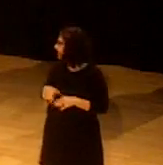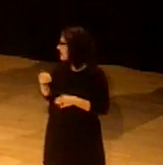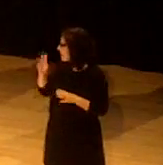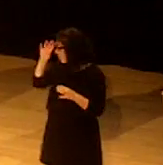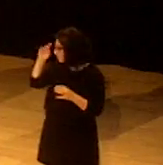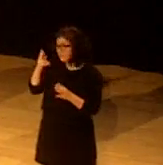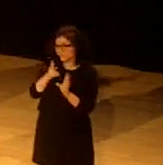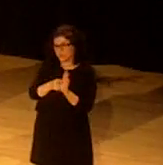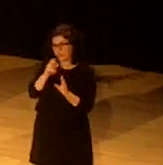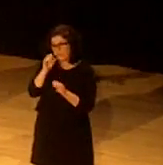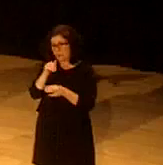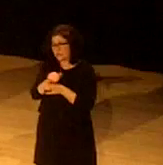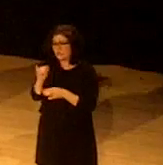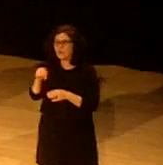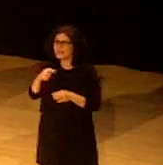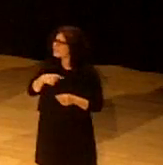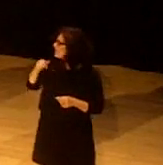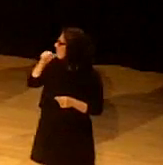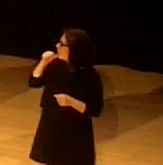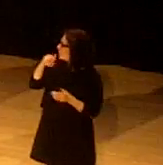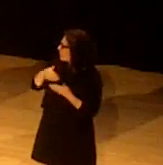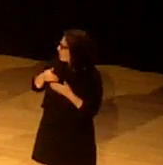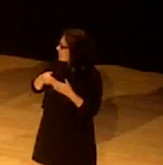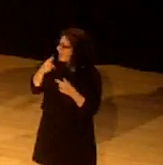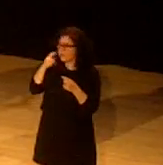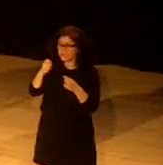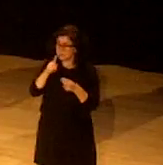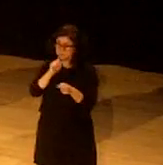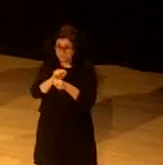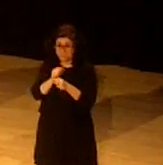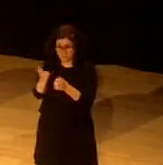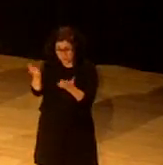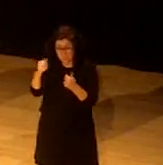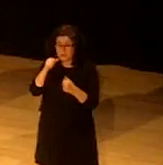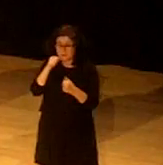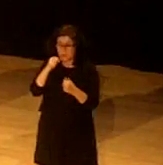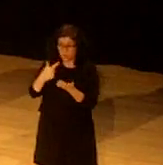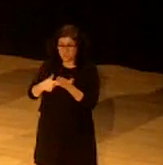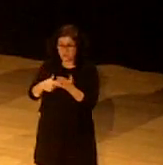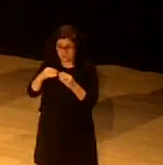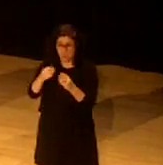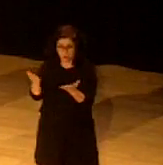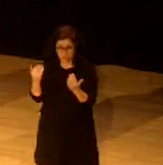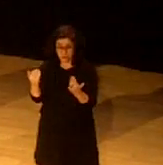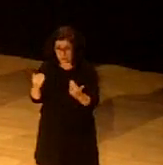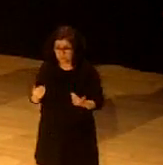join us tomorrow night. Is there a bar or somewhere close to here? Because genuinely, everybody come and let's talk some more.